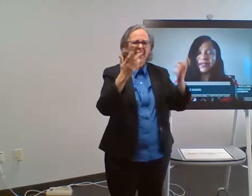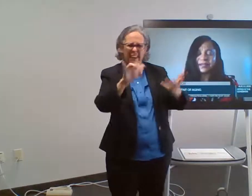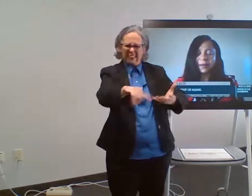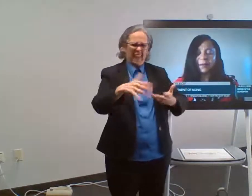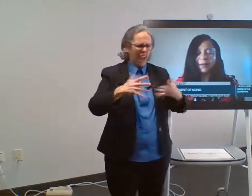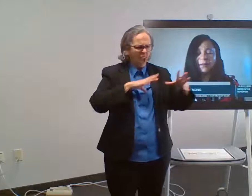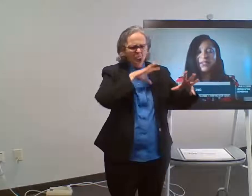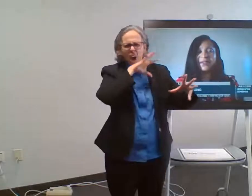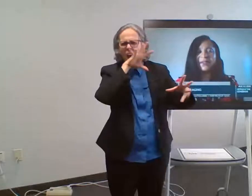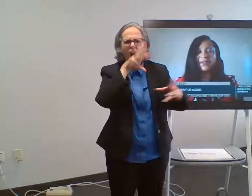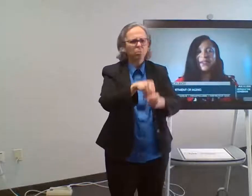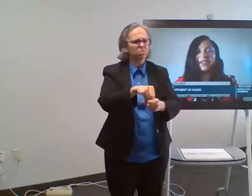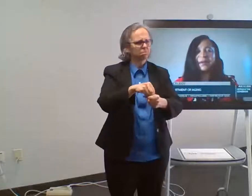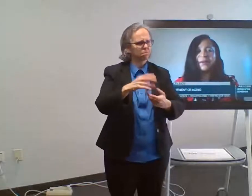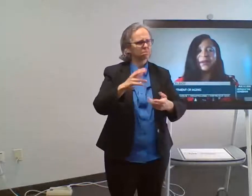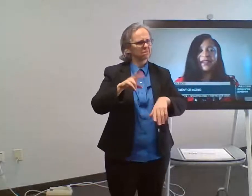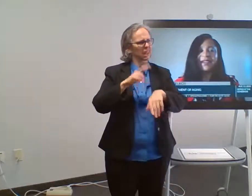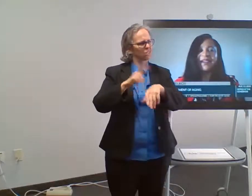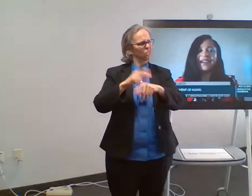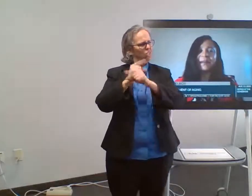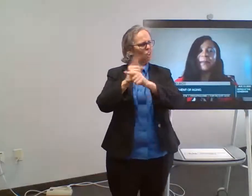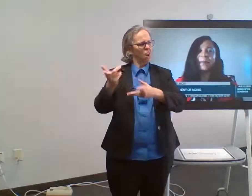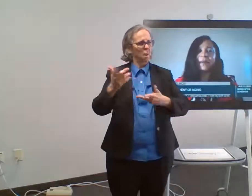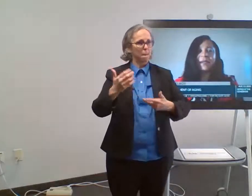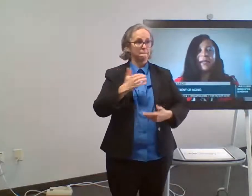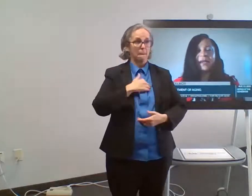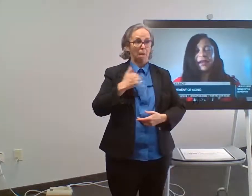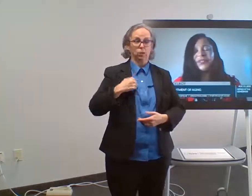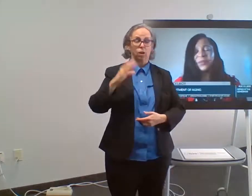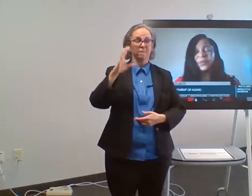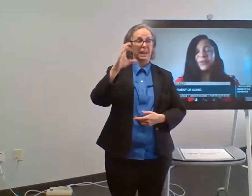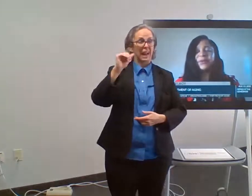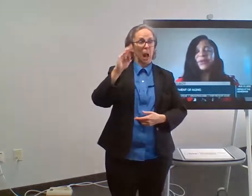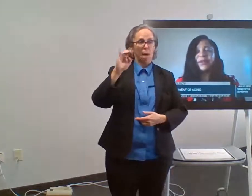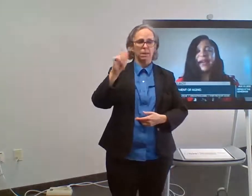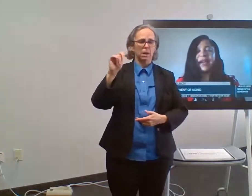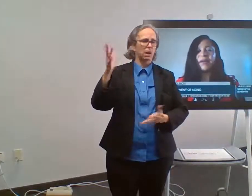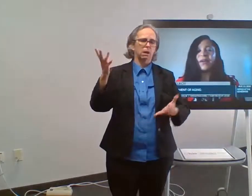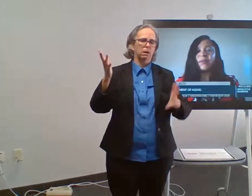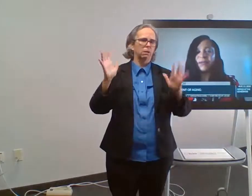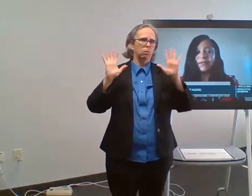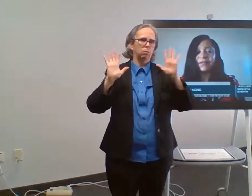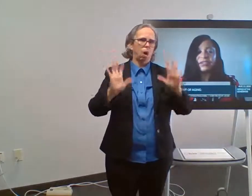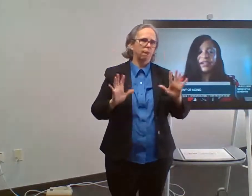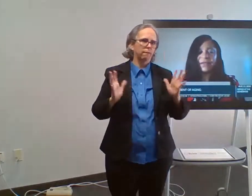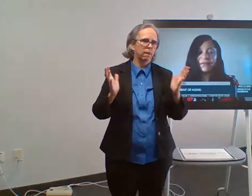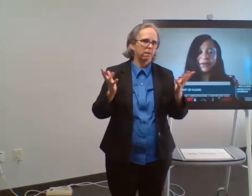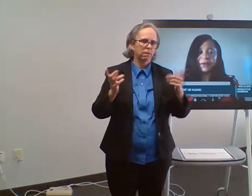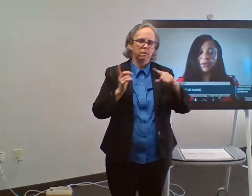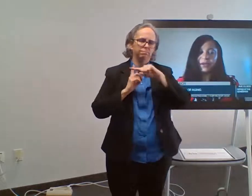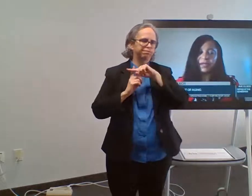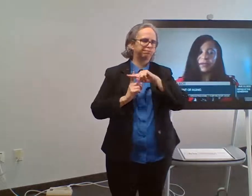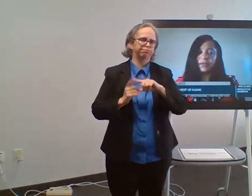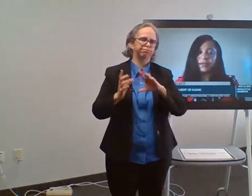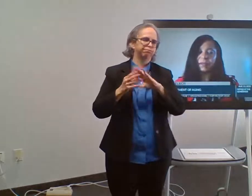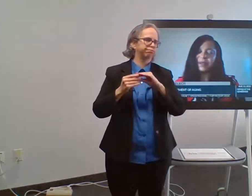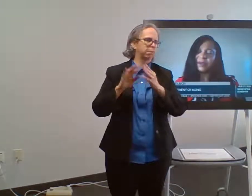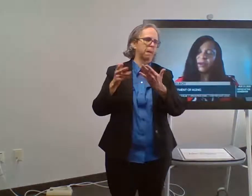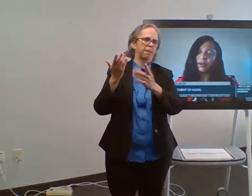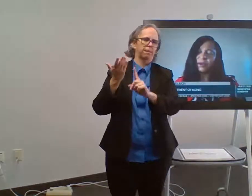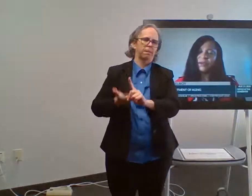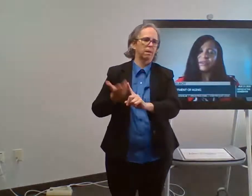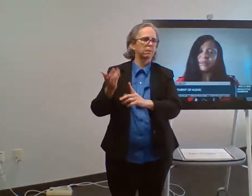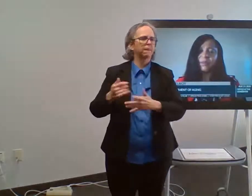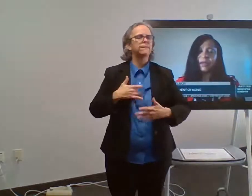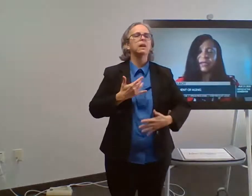so many things about members of our cabinet, and I just want people to know that how privileged I feel of working with them.